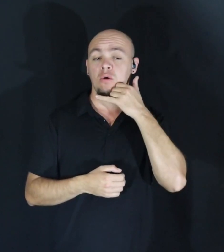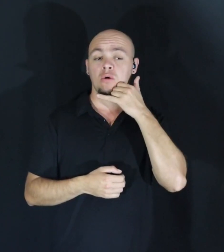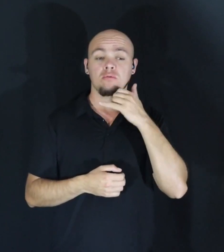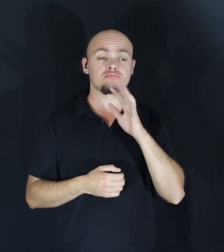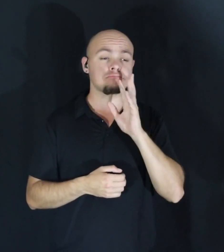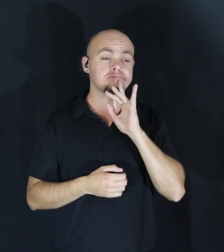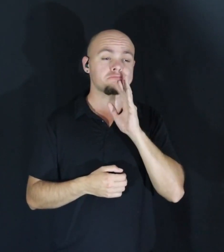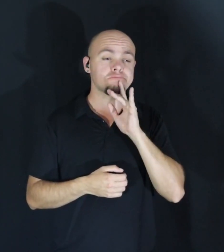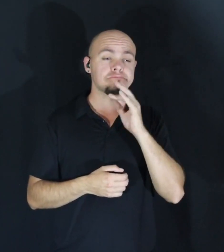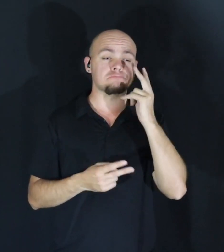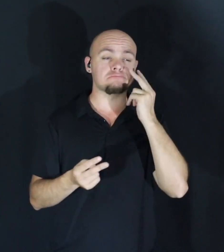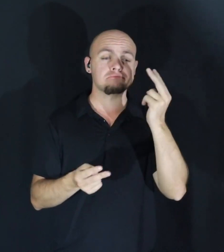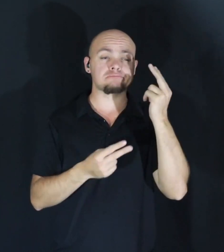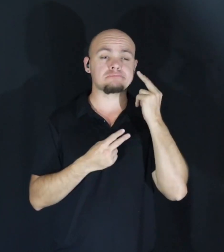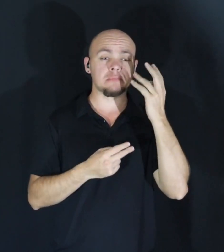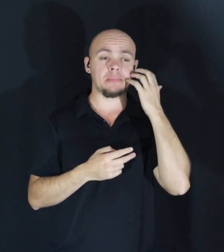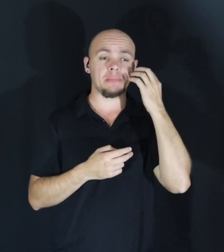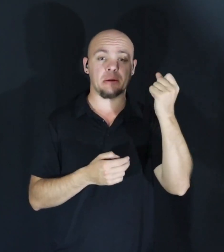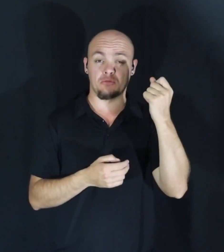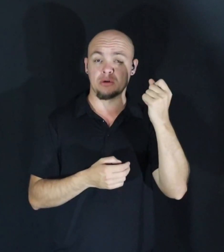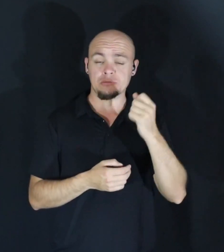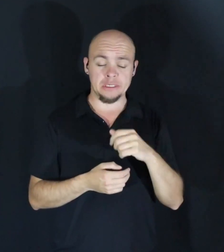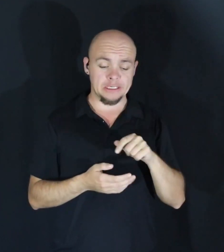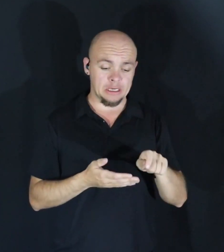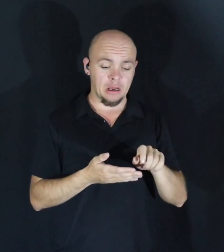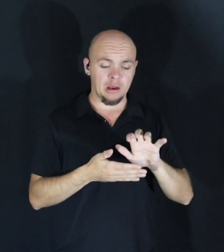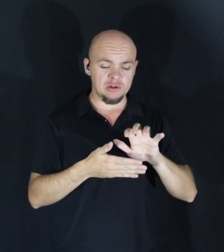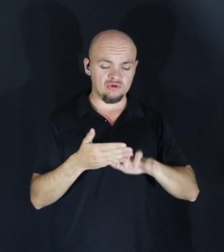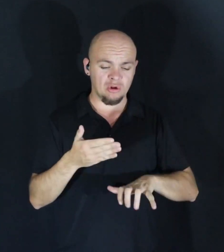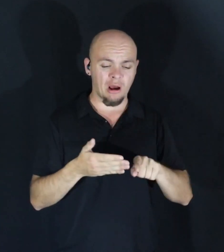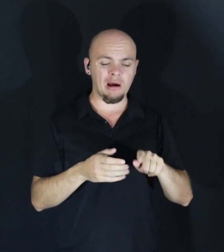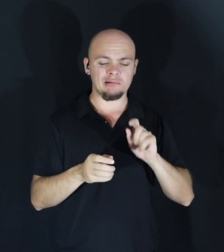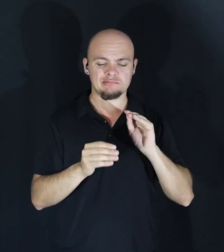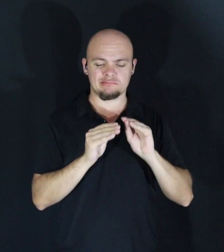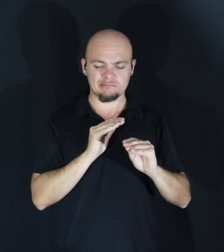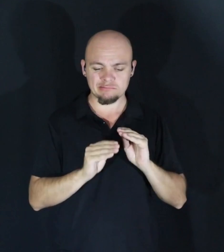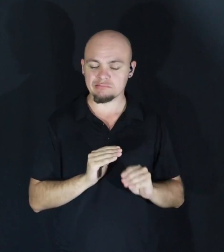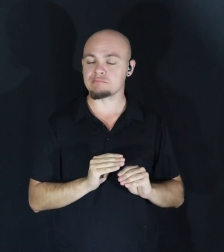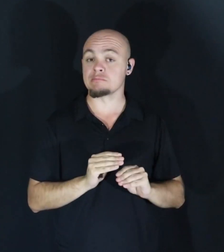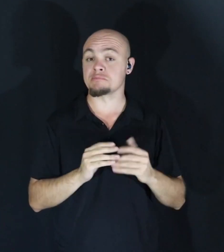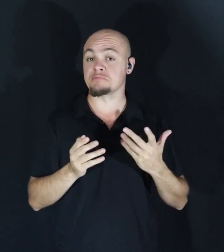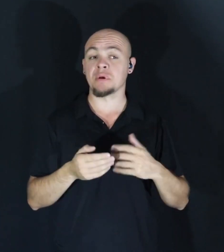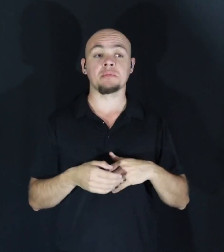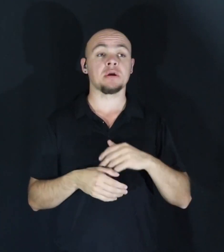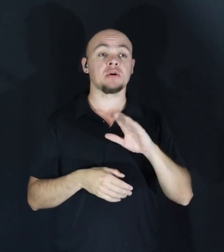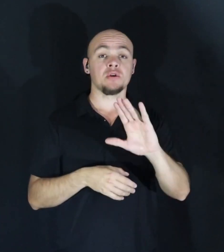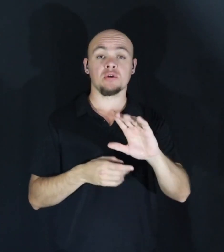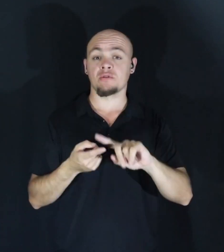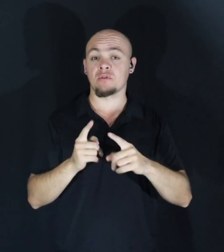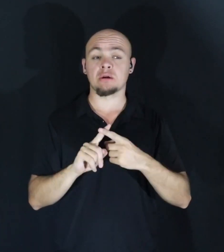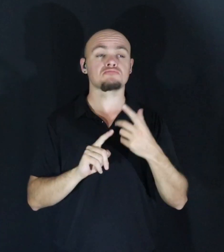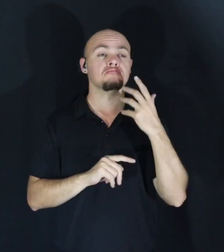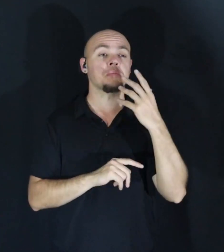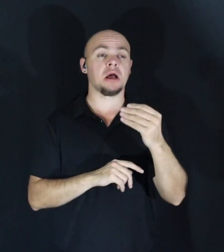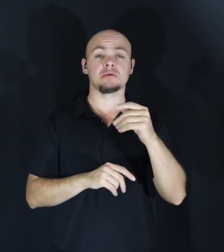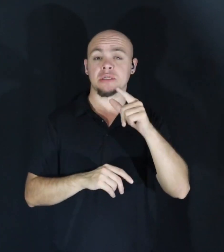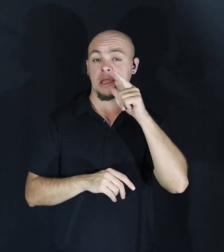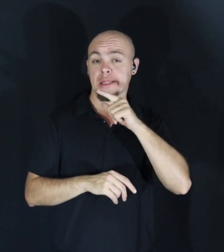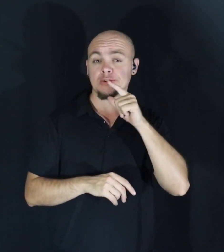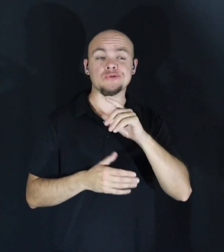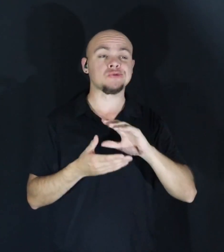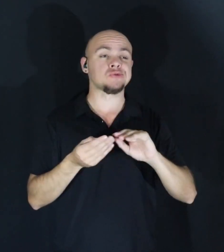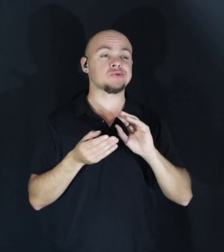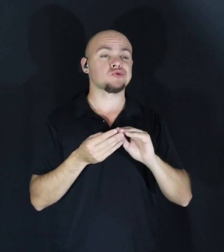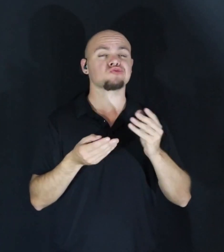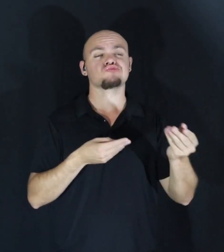recounting a childhood memory, and then editing the written transcript. Maybe it's inviting your friend to lunch and swapping stories about